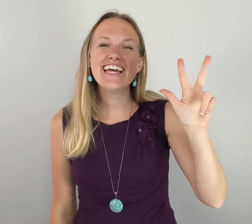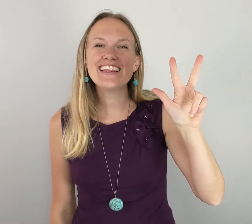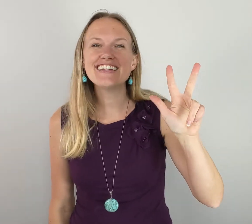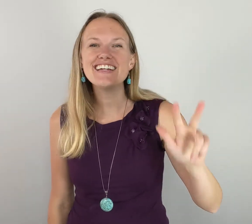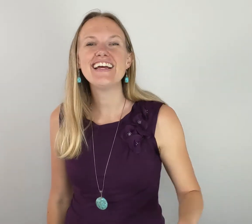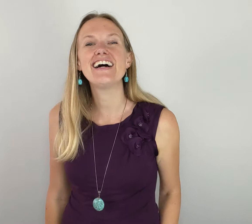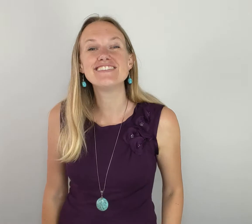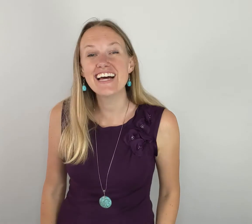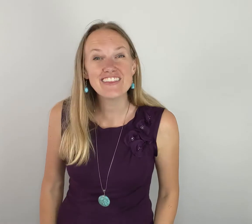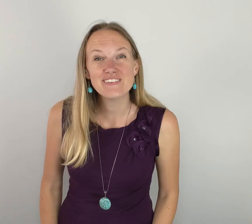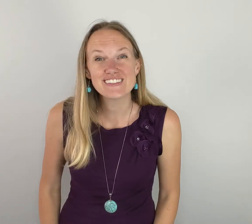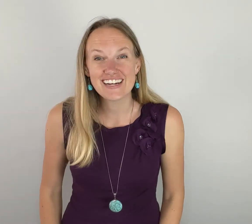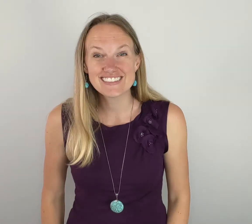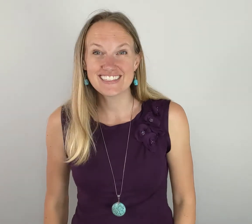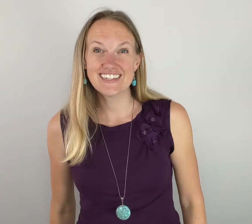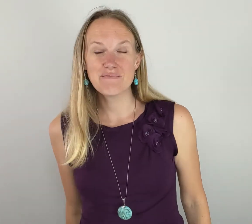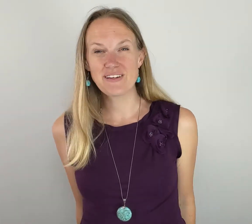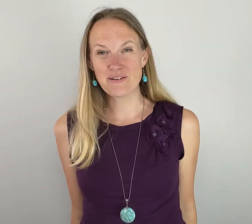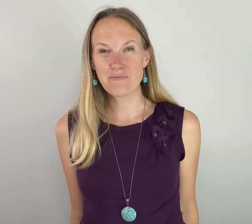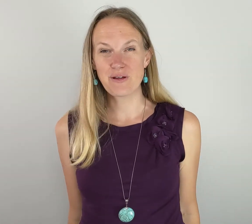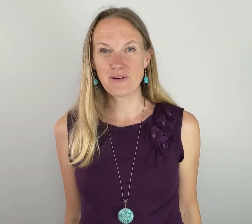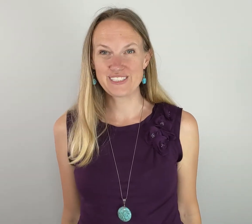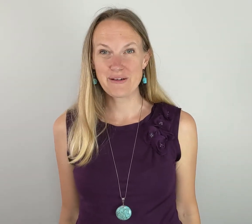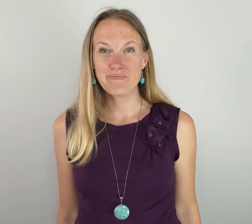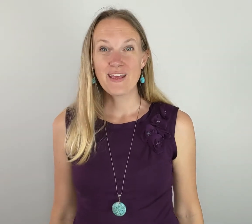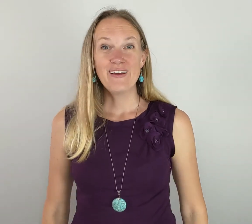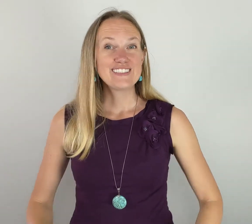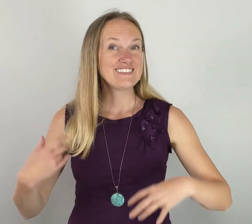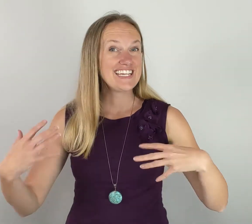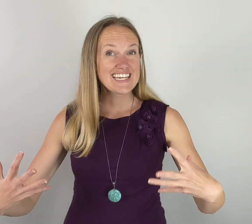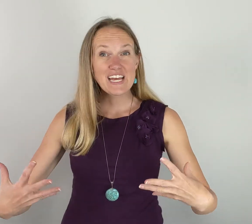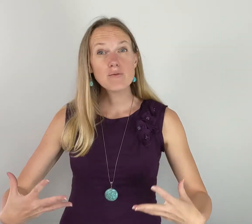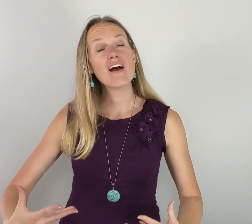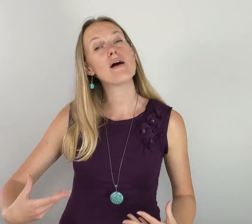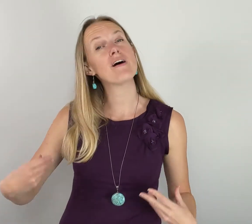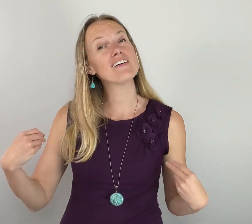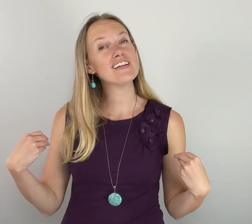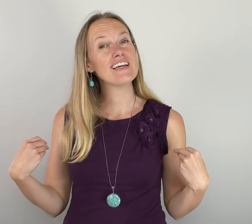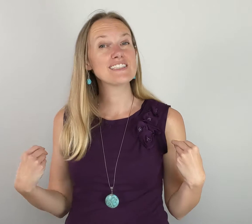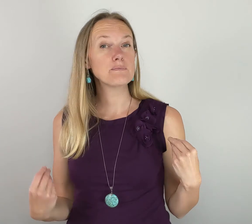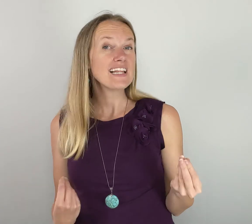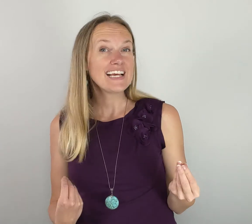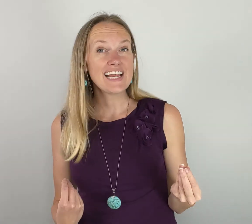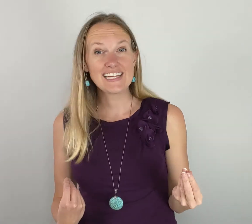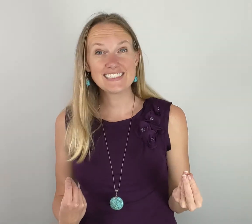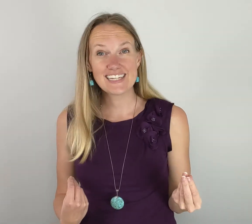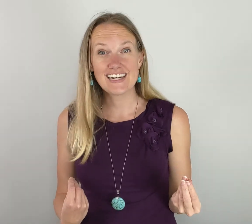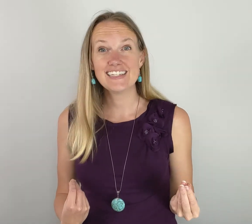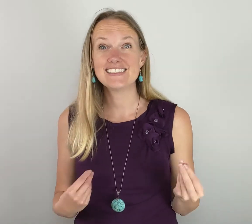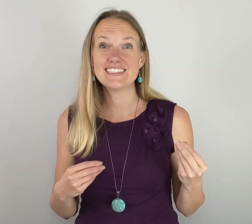Day 3 of Death Was Arrested by North Point Worship. So today I'm not going to explain any sign. Instead,